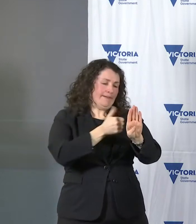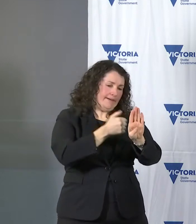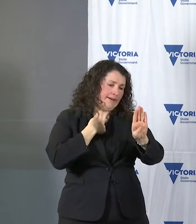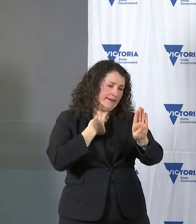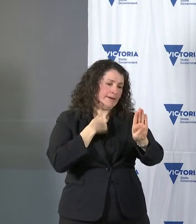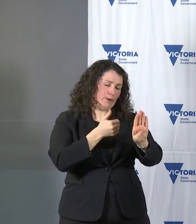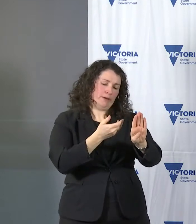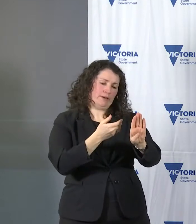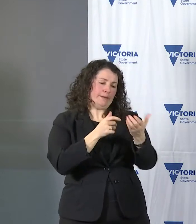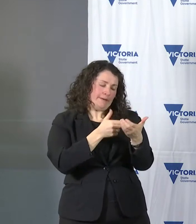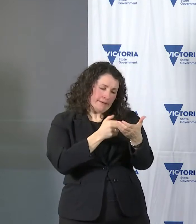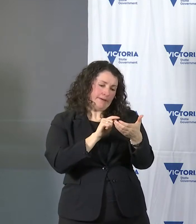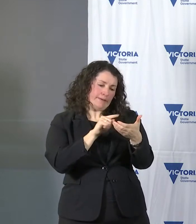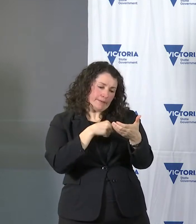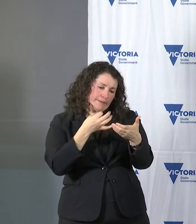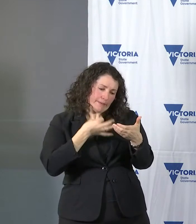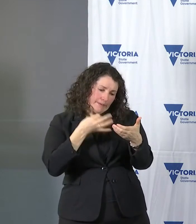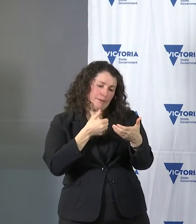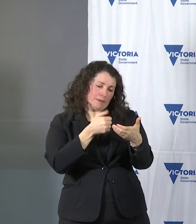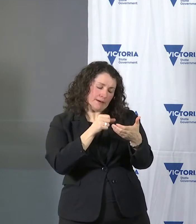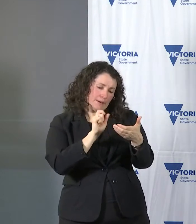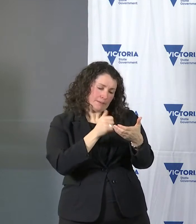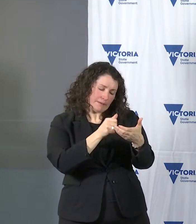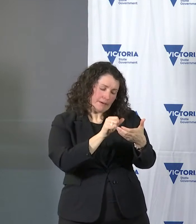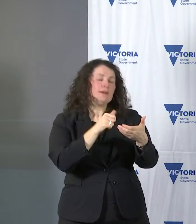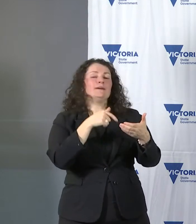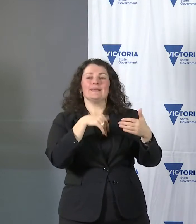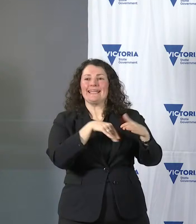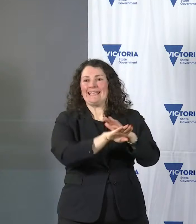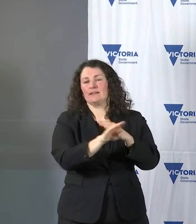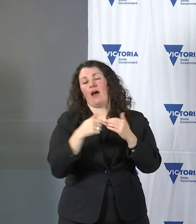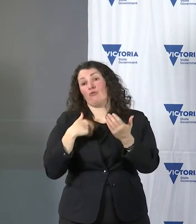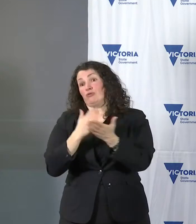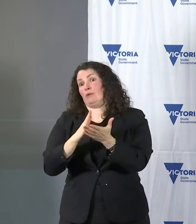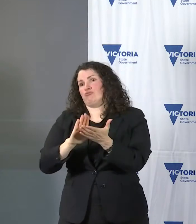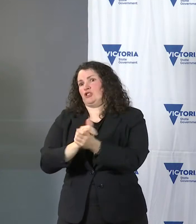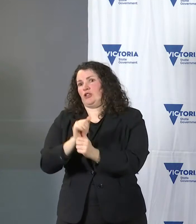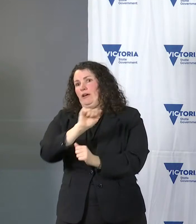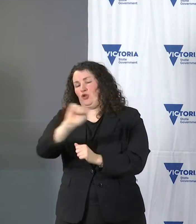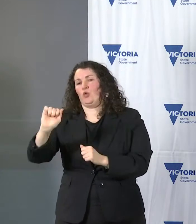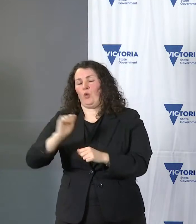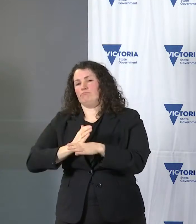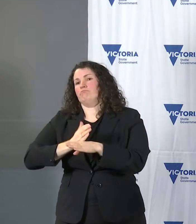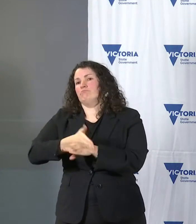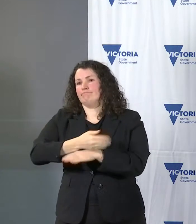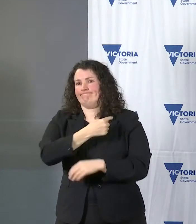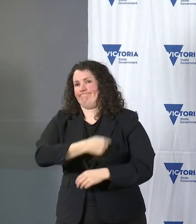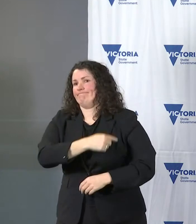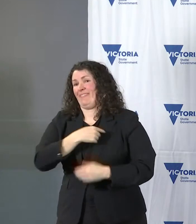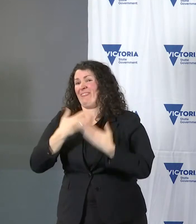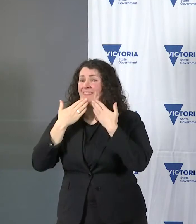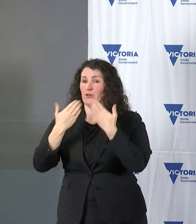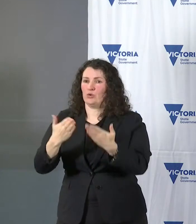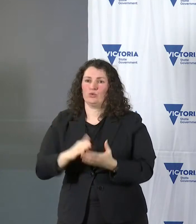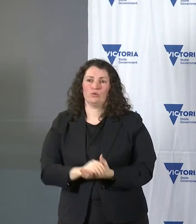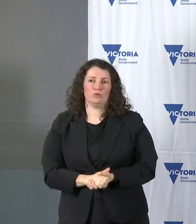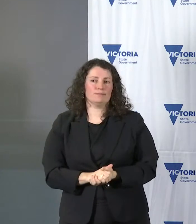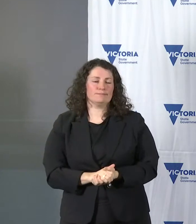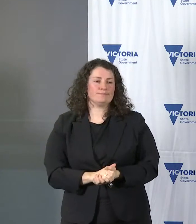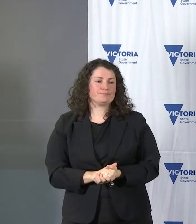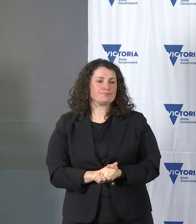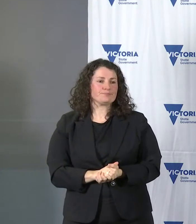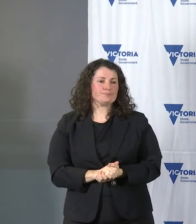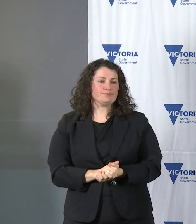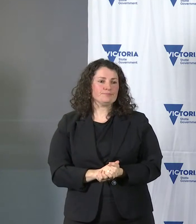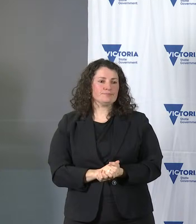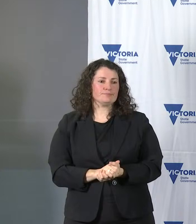is committed to making sure that this process of checking in everywhere, every time happens. The Services